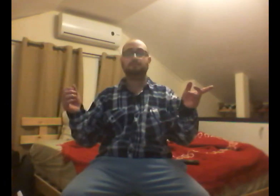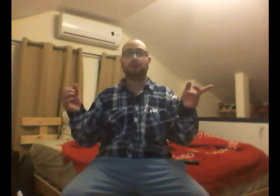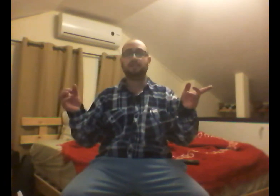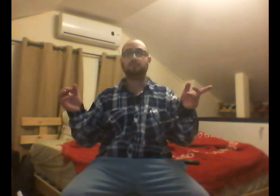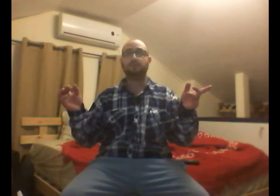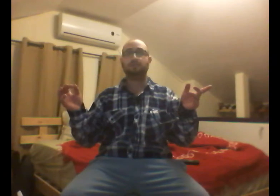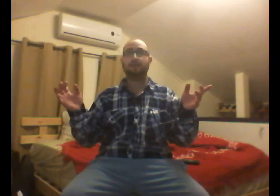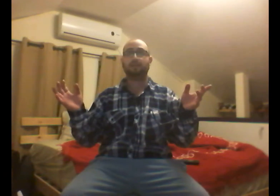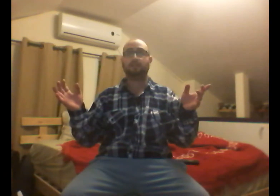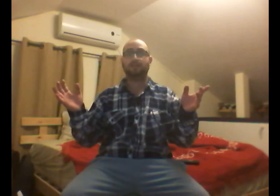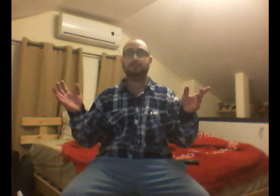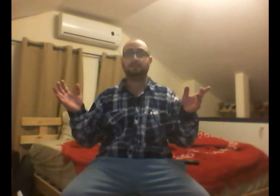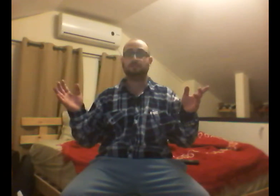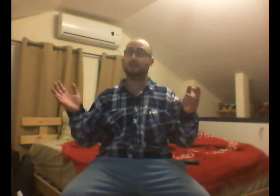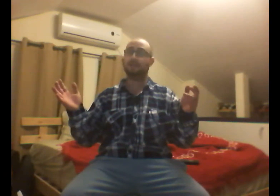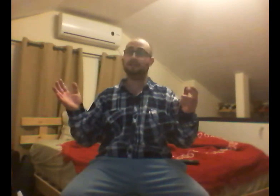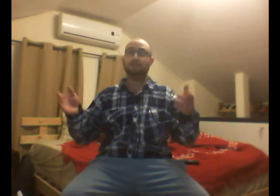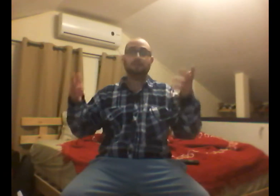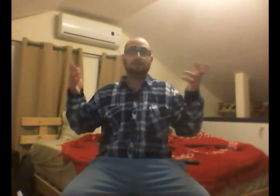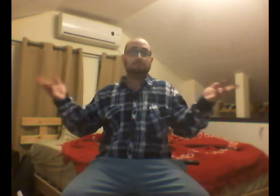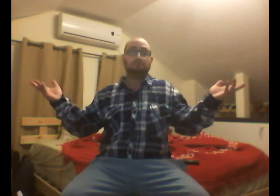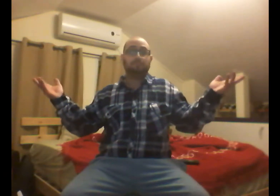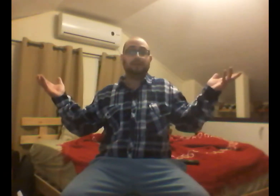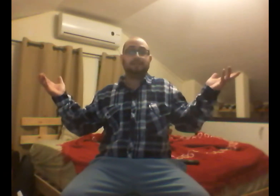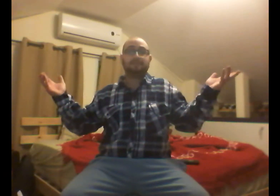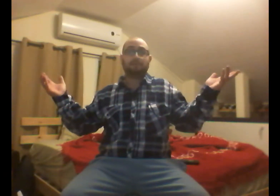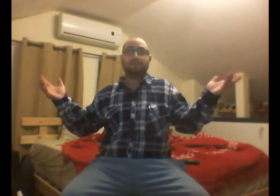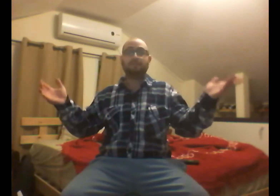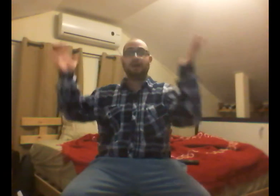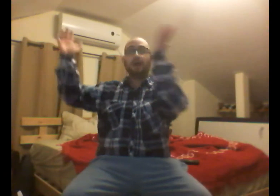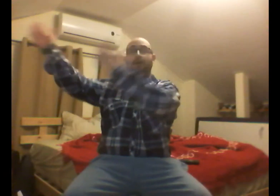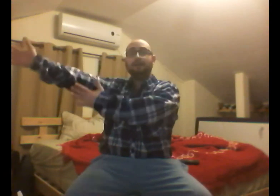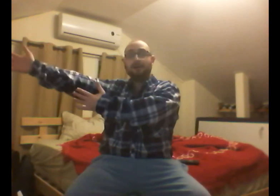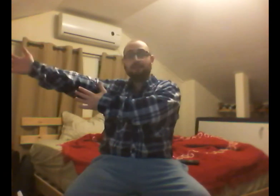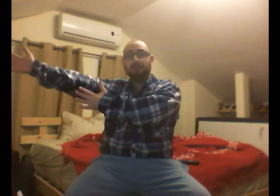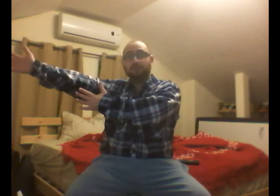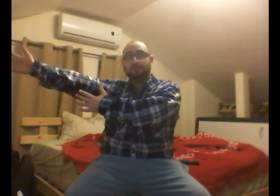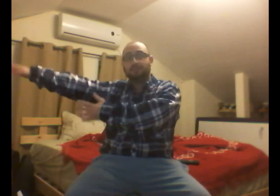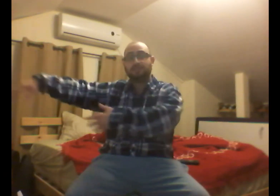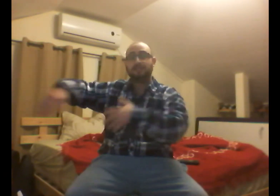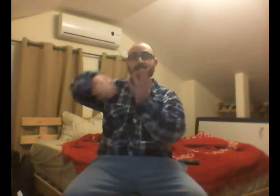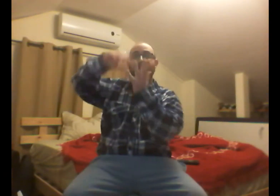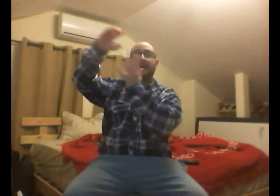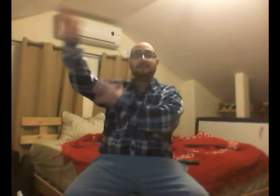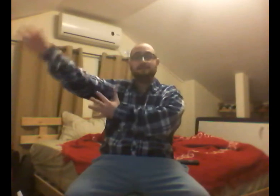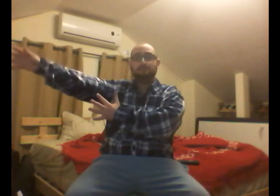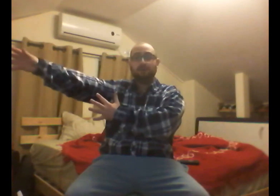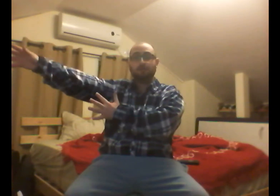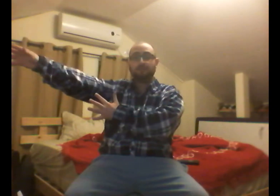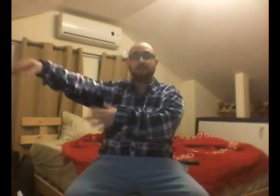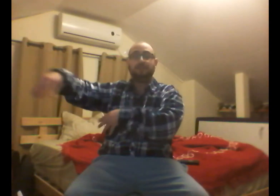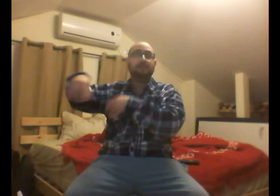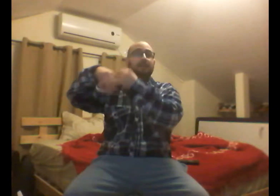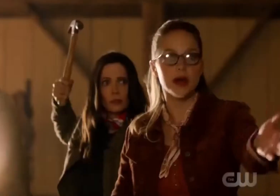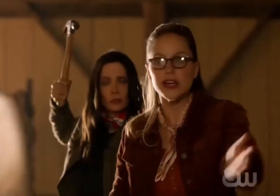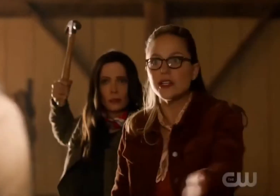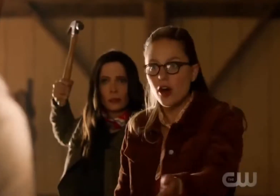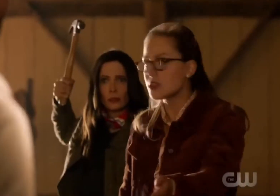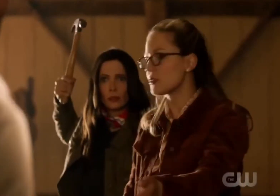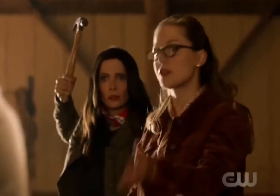body switching meta crisis? Well, bring in someone from another universe that hasn't been altered, Supergirl. And I